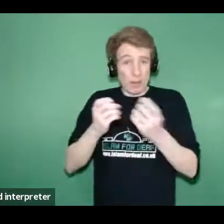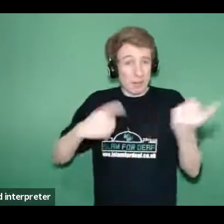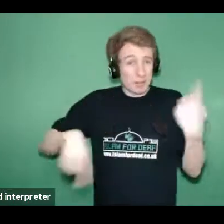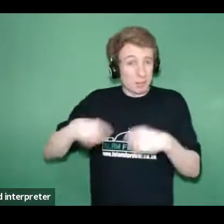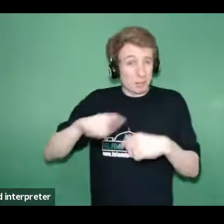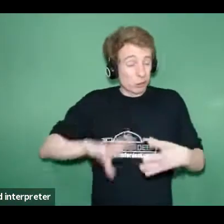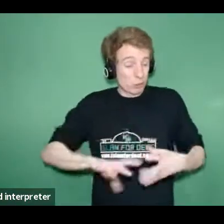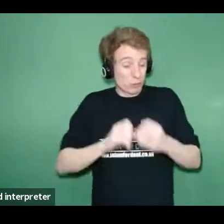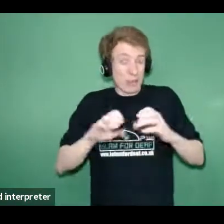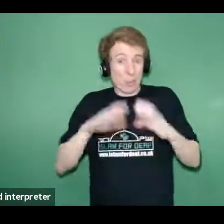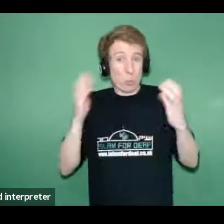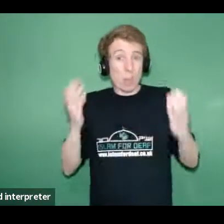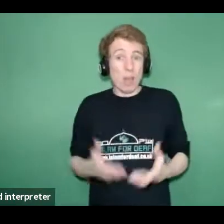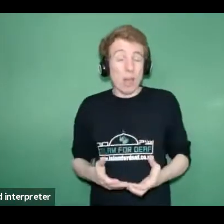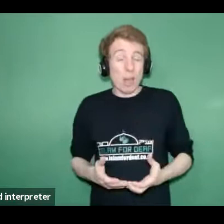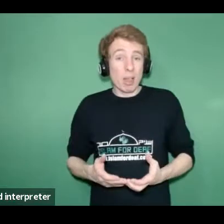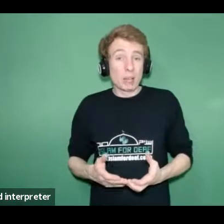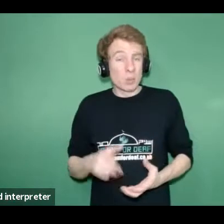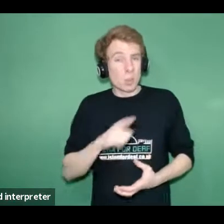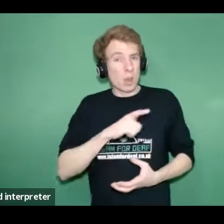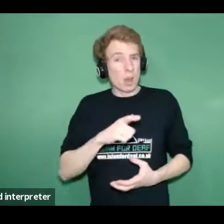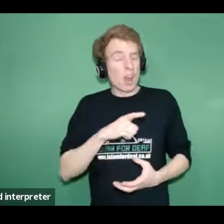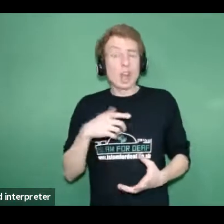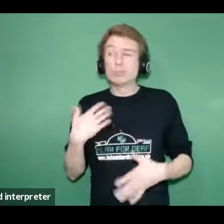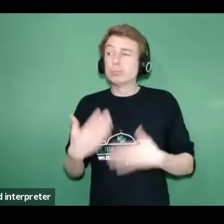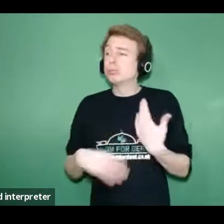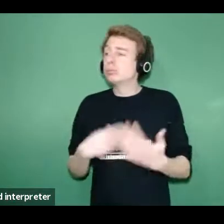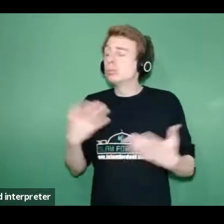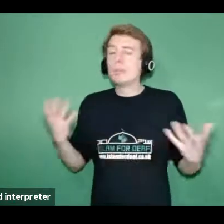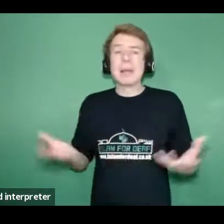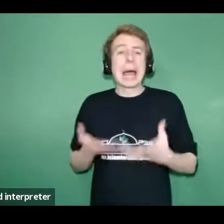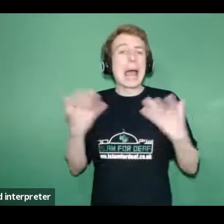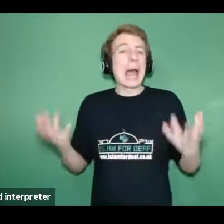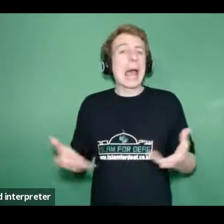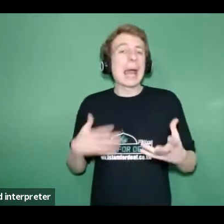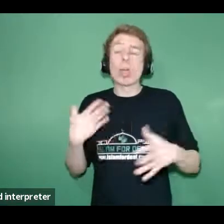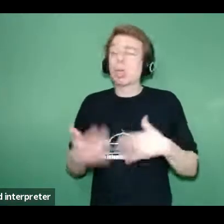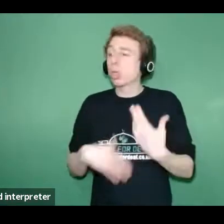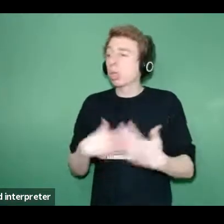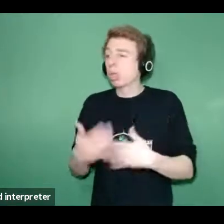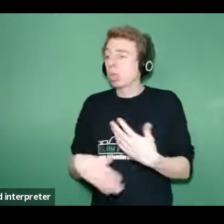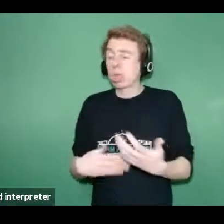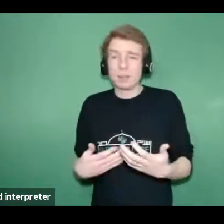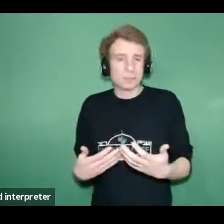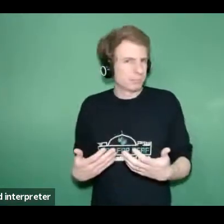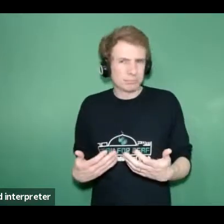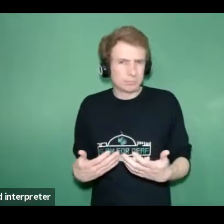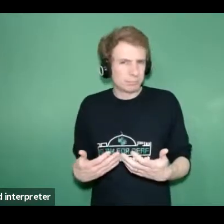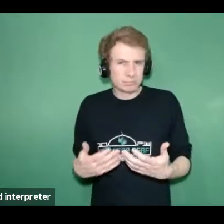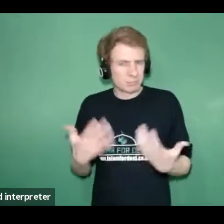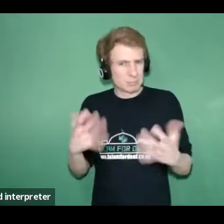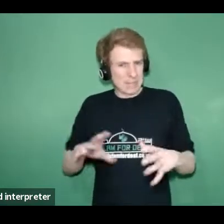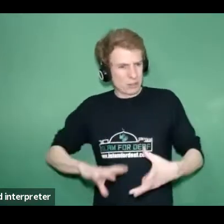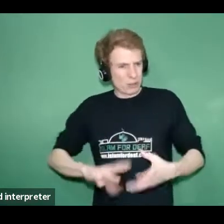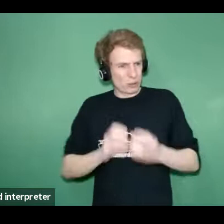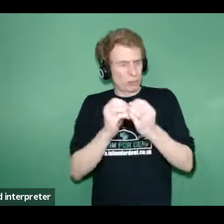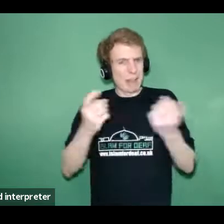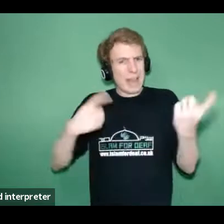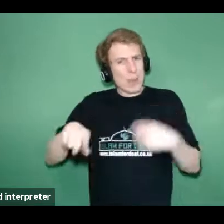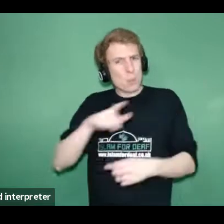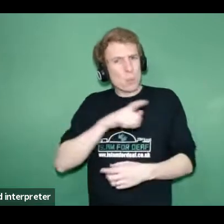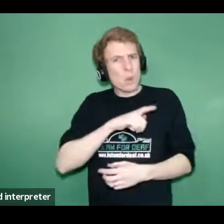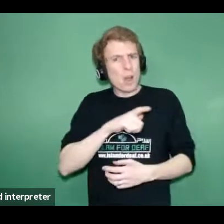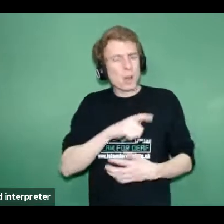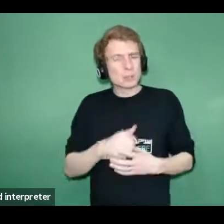ourselves within this worldly life. Rather, we were created with a lofty goal to act and